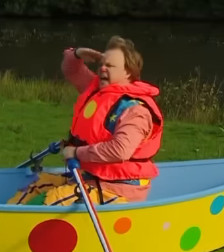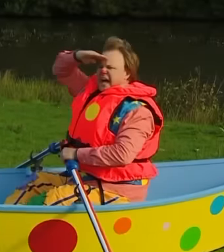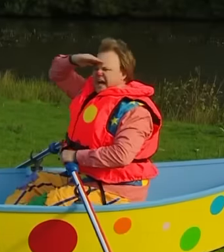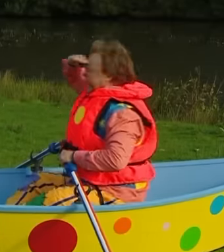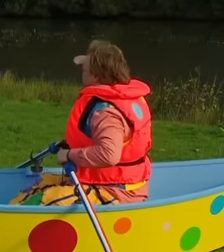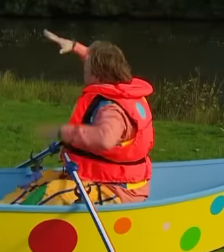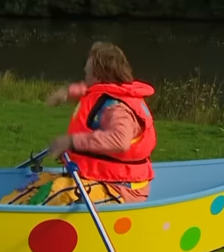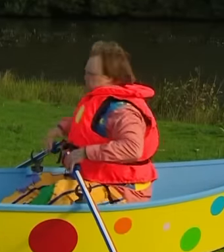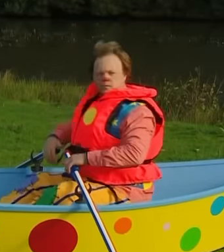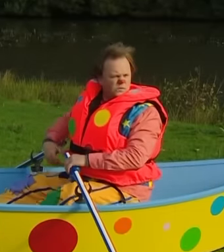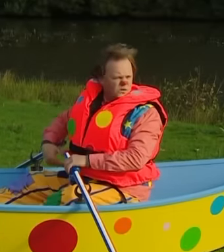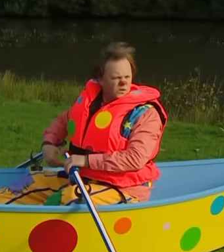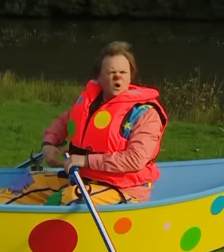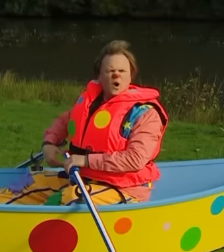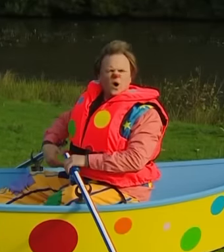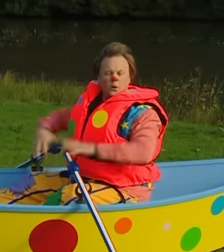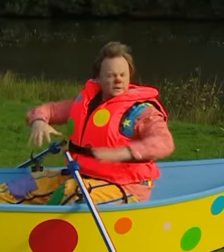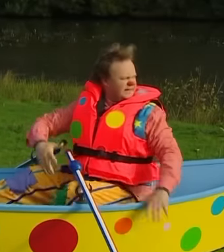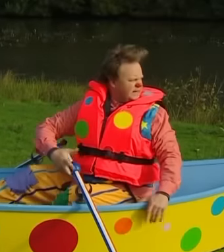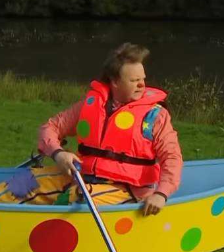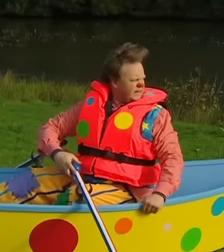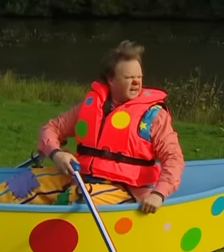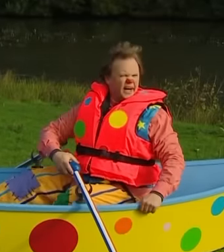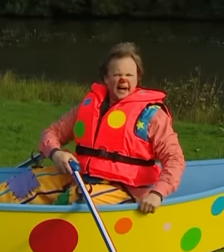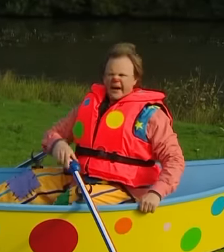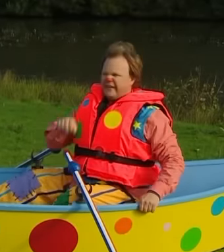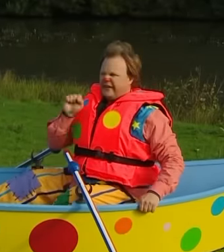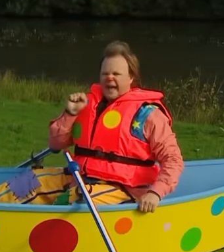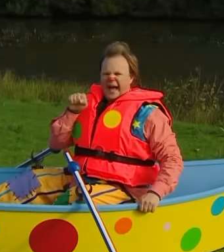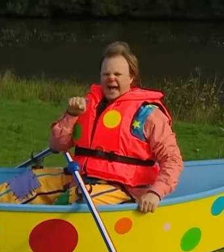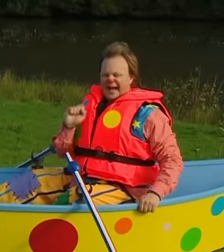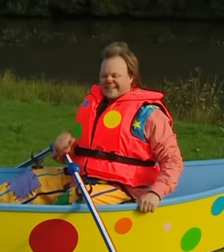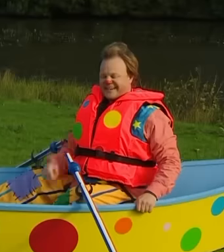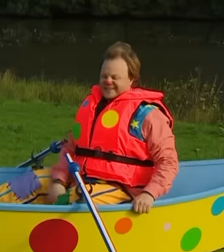Mr. Tumble, you need to put your boat in the water, then you row. Oh, yes!